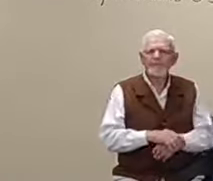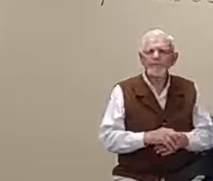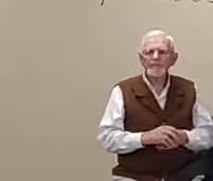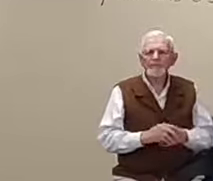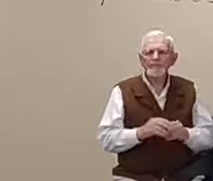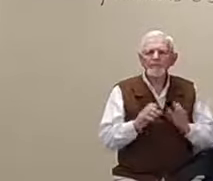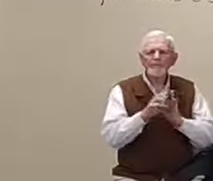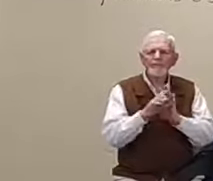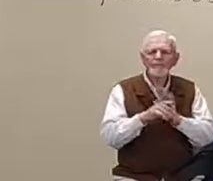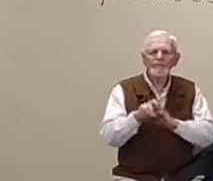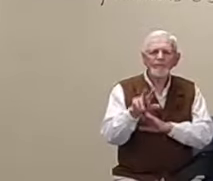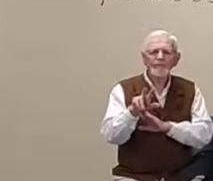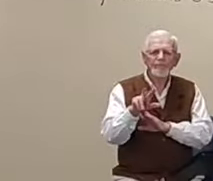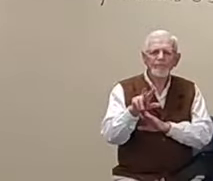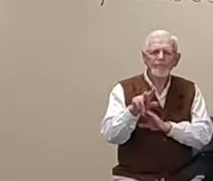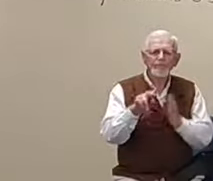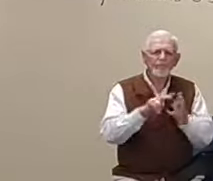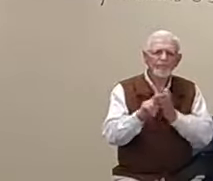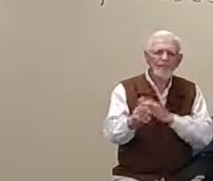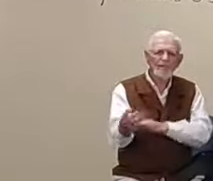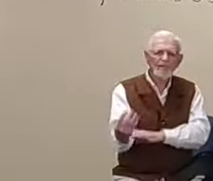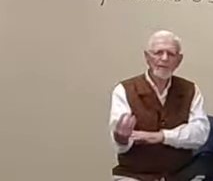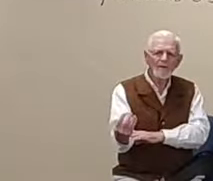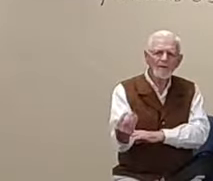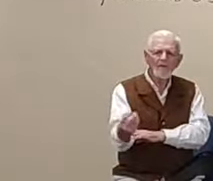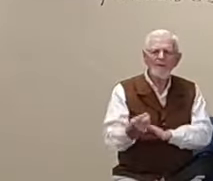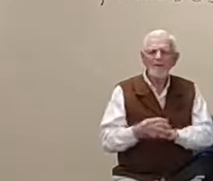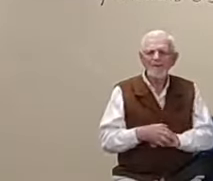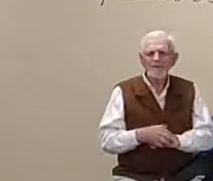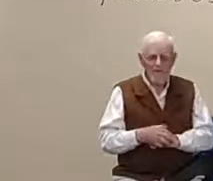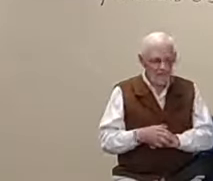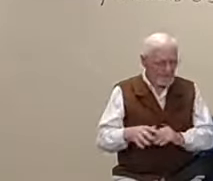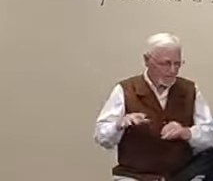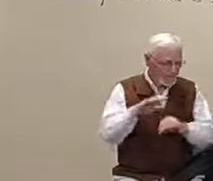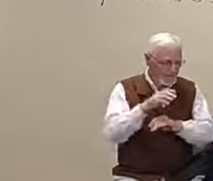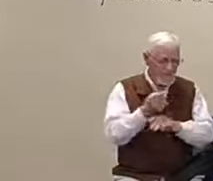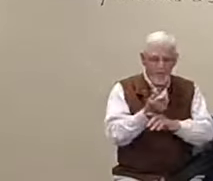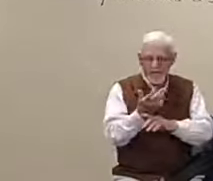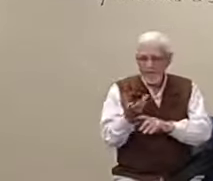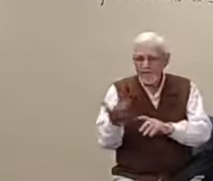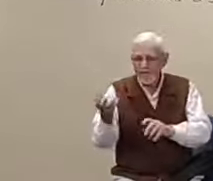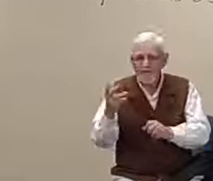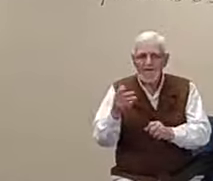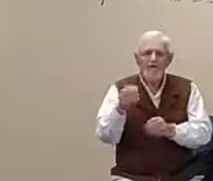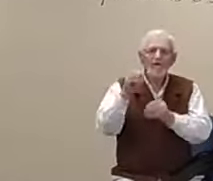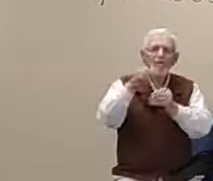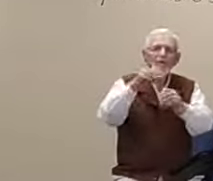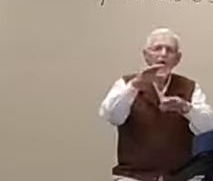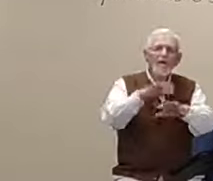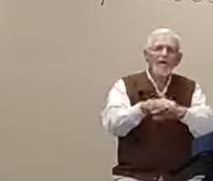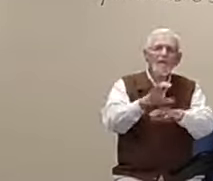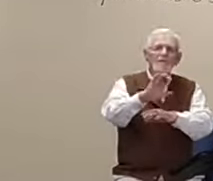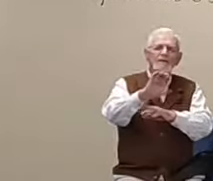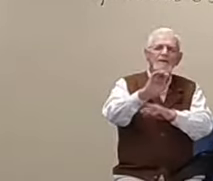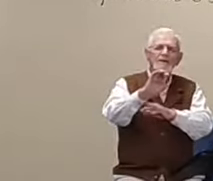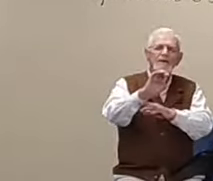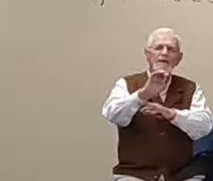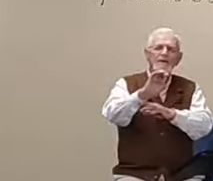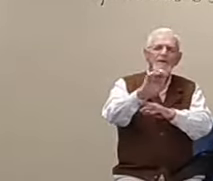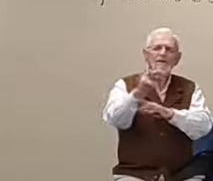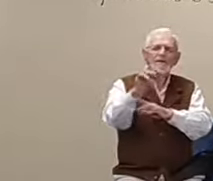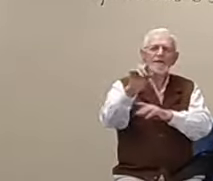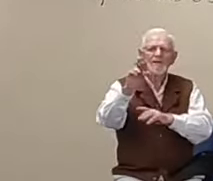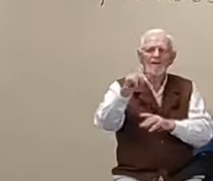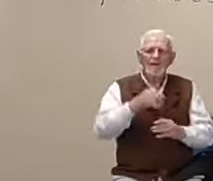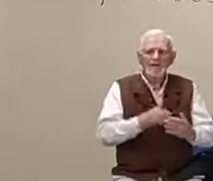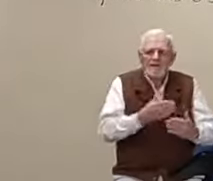Colossians chapter 3 and verse 14. And above all these things, put on charity. There's the word charity, which